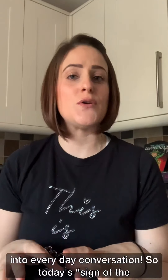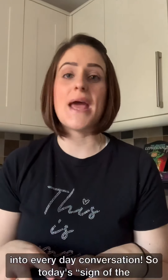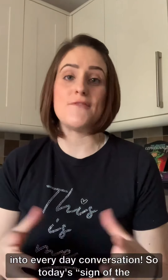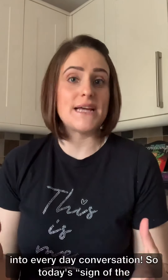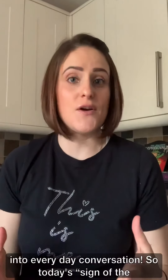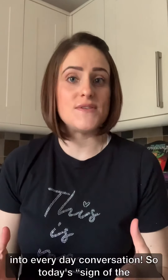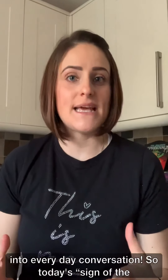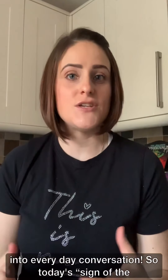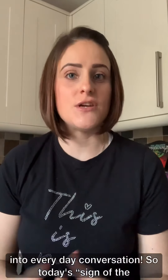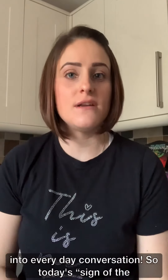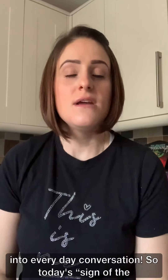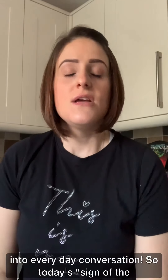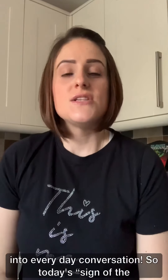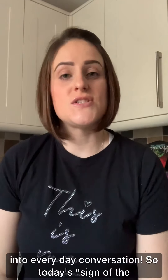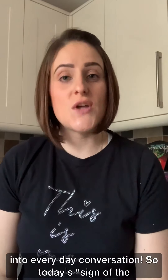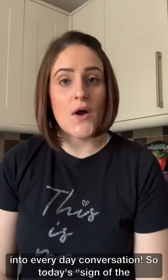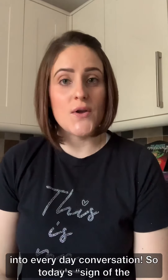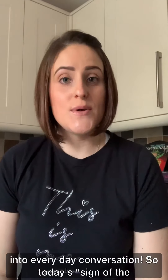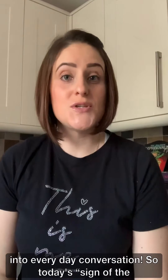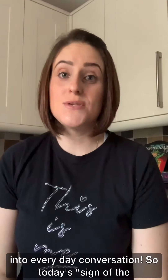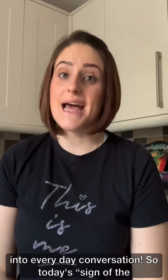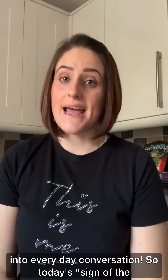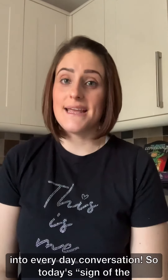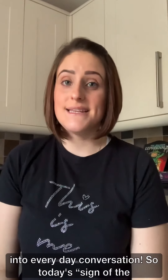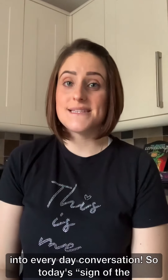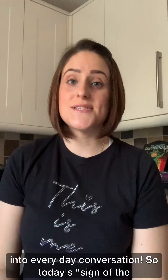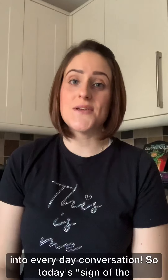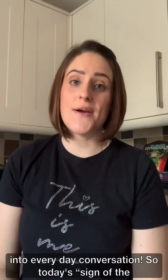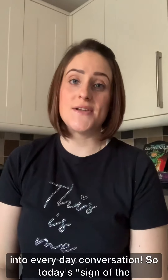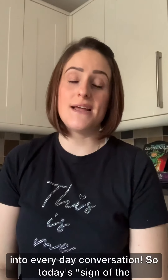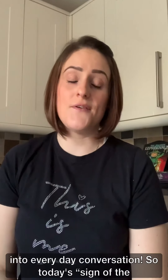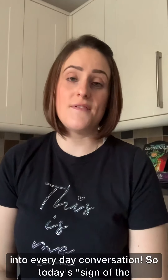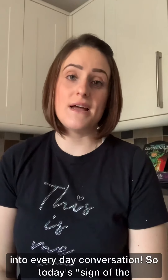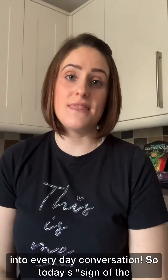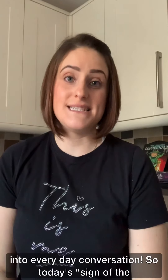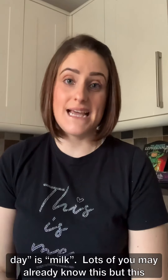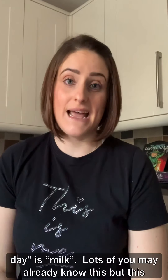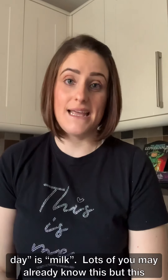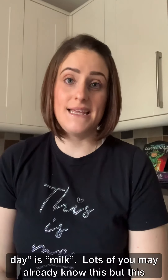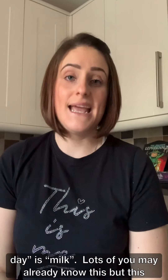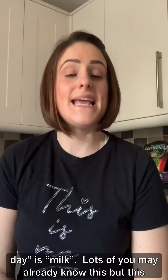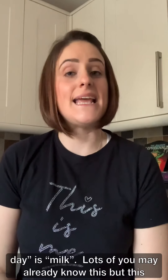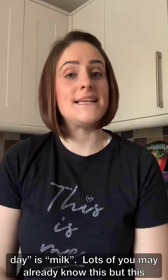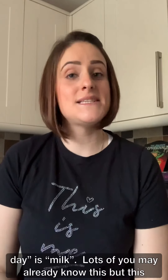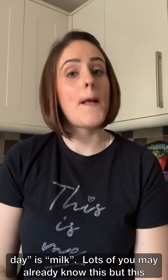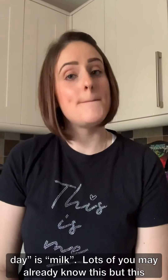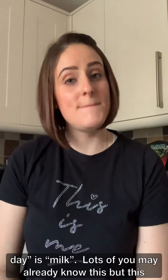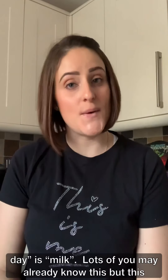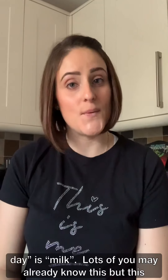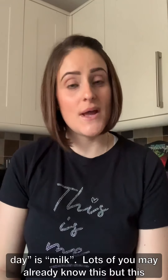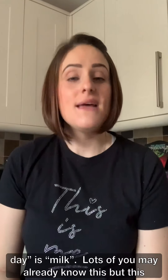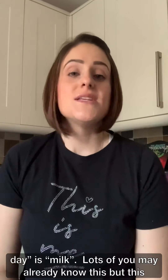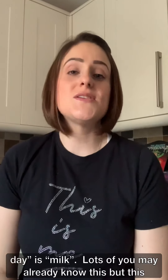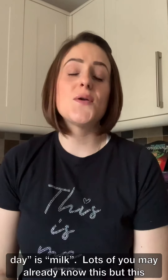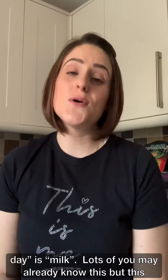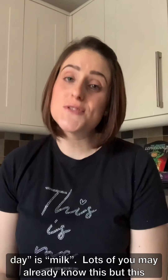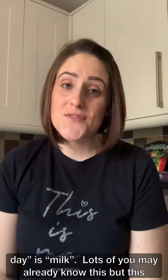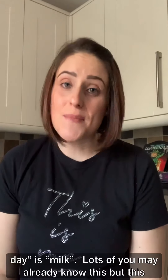everyday conversation so today's sign of the day is milk so lots of you may